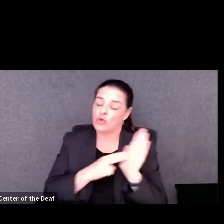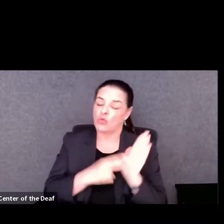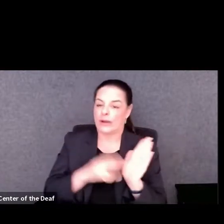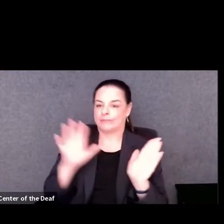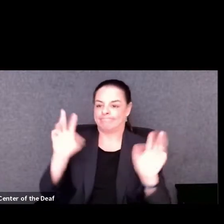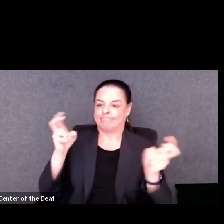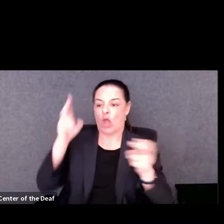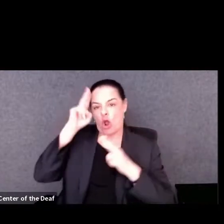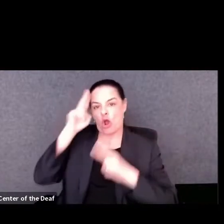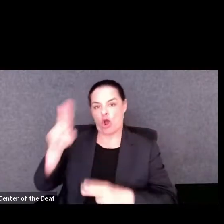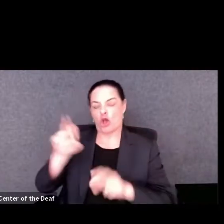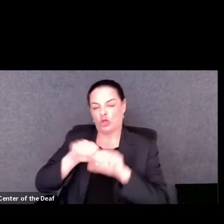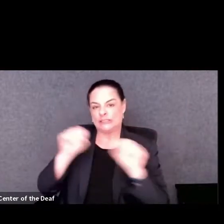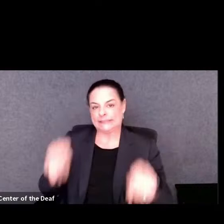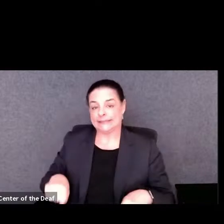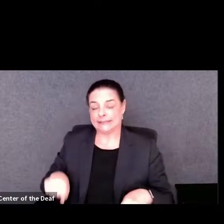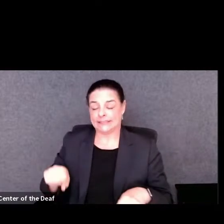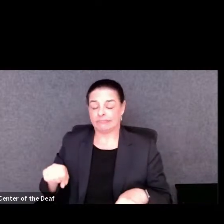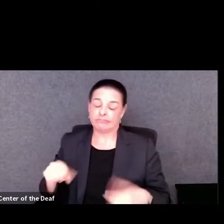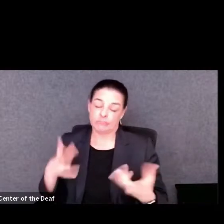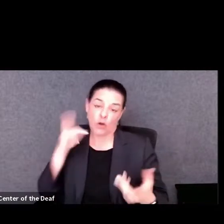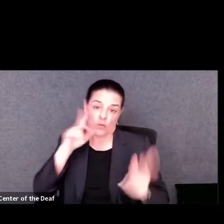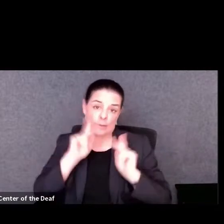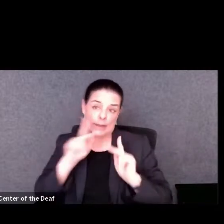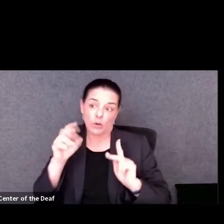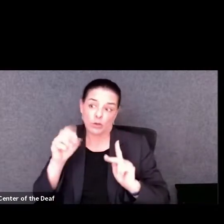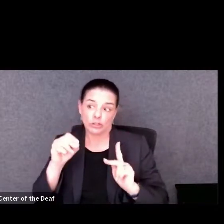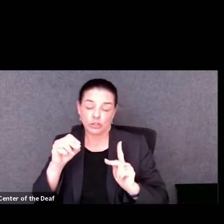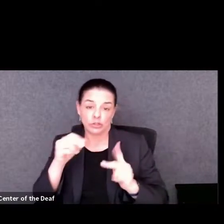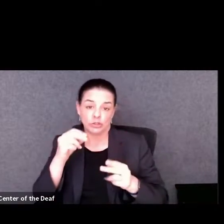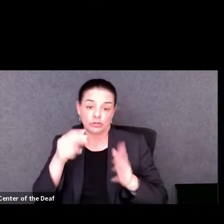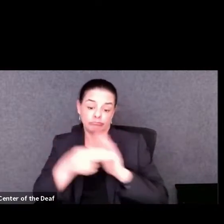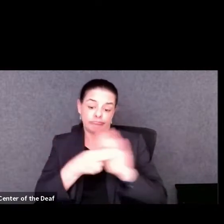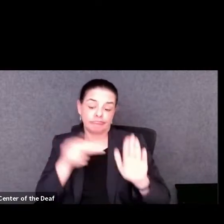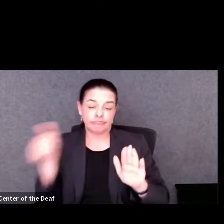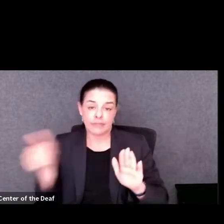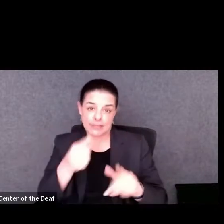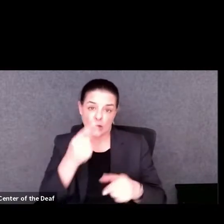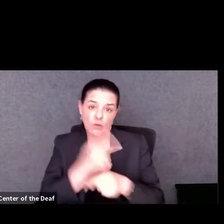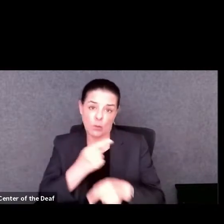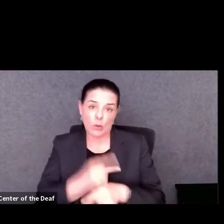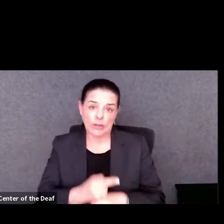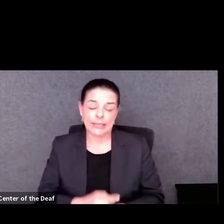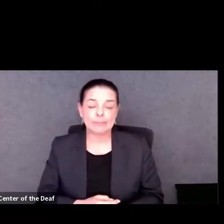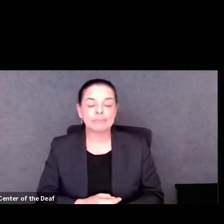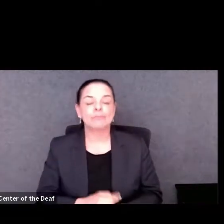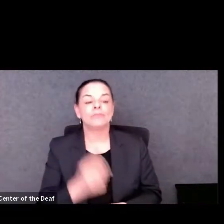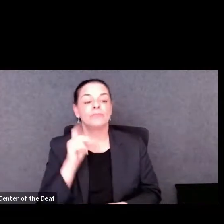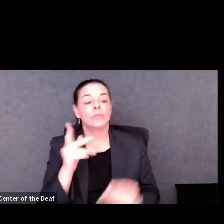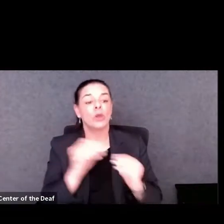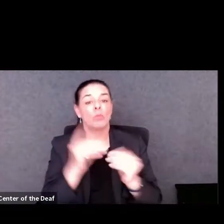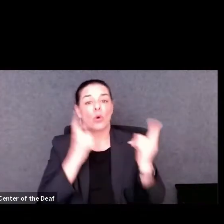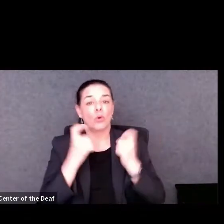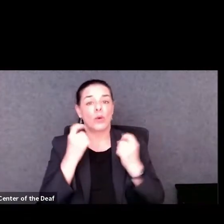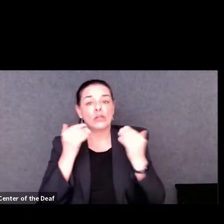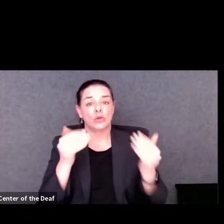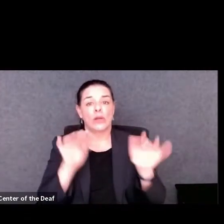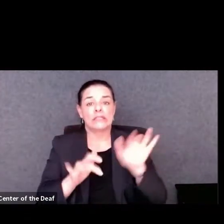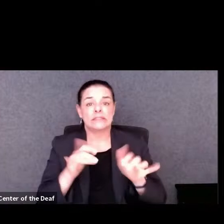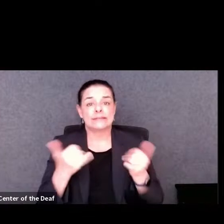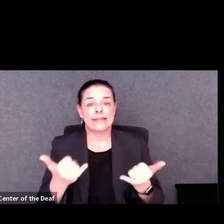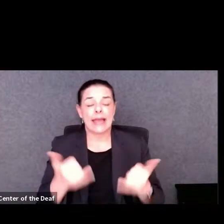system for people to classify themselves appropriately. All right, any further questions, please go ahead and submit them